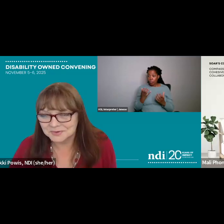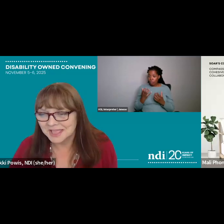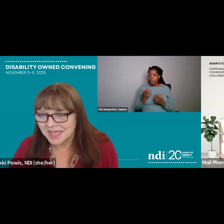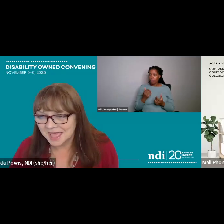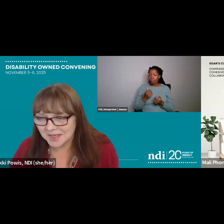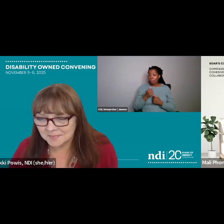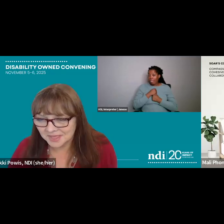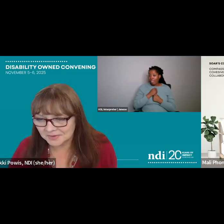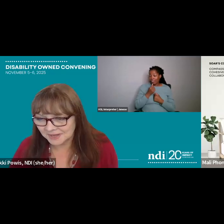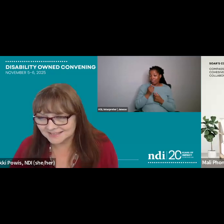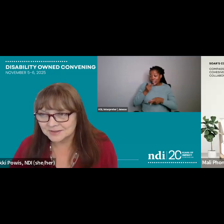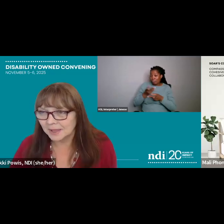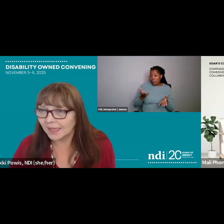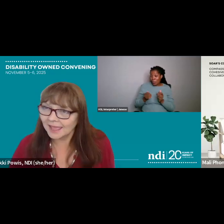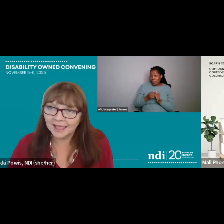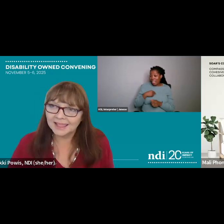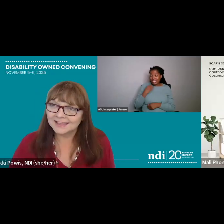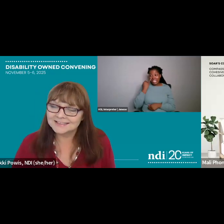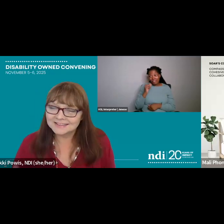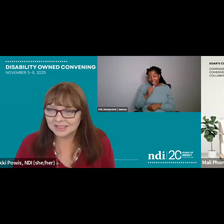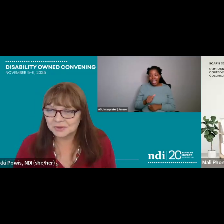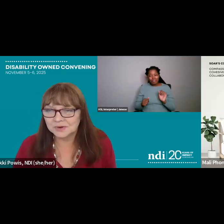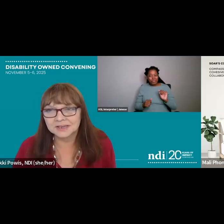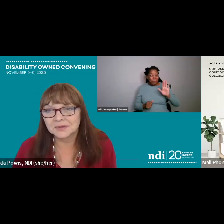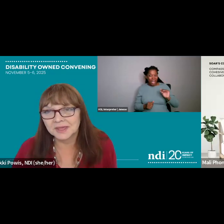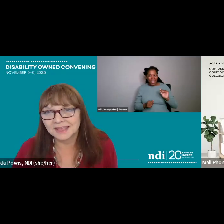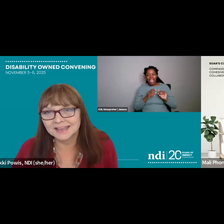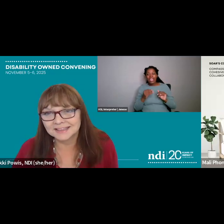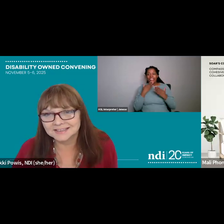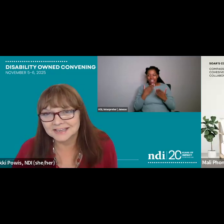have you. Otherwise, goodbye and thank you.